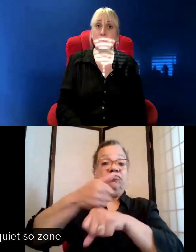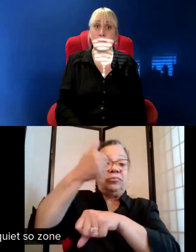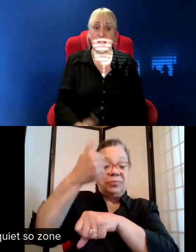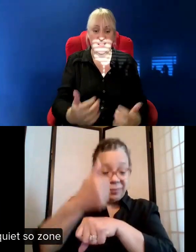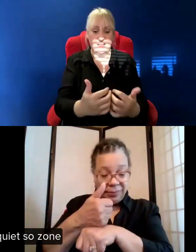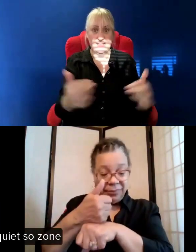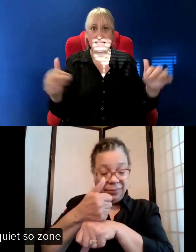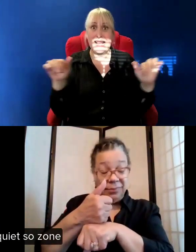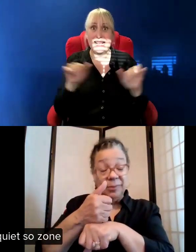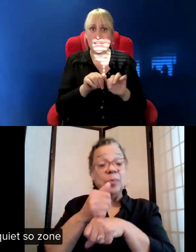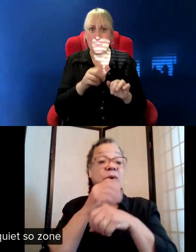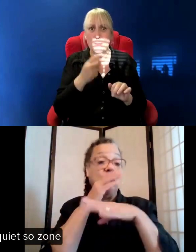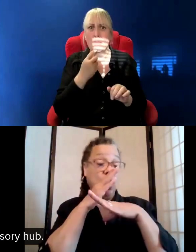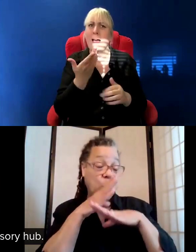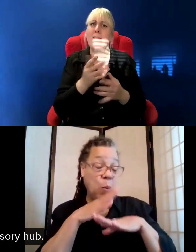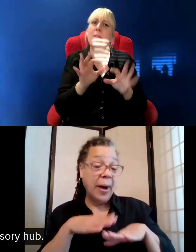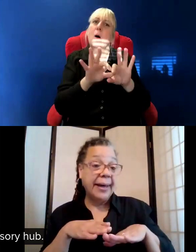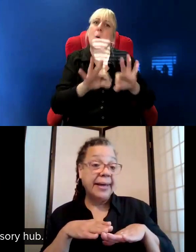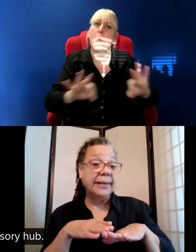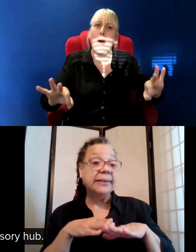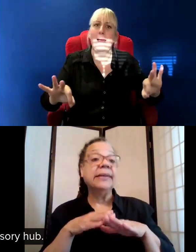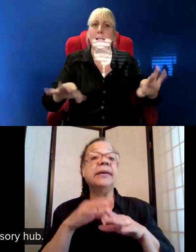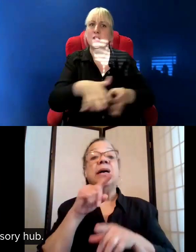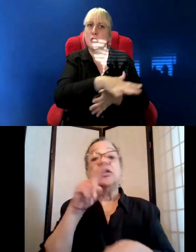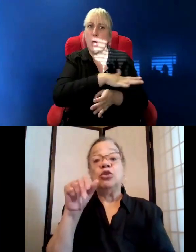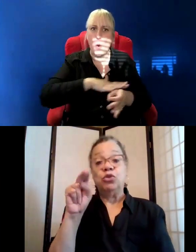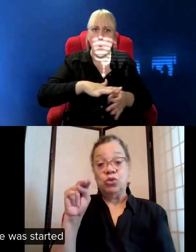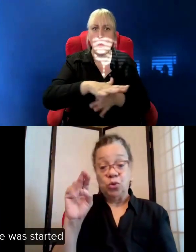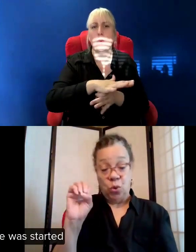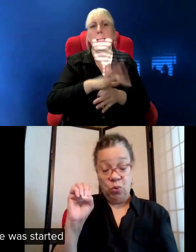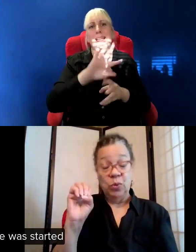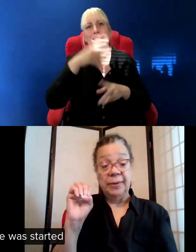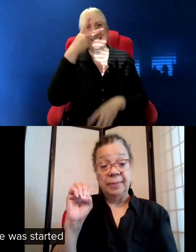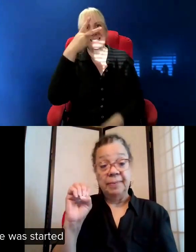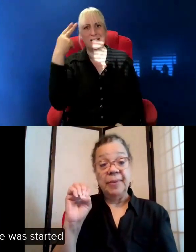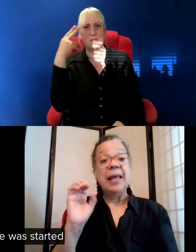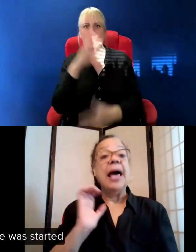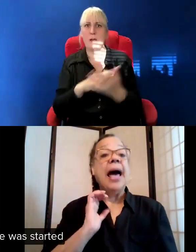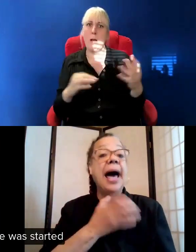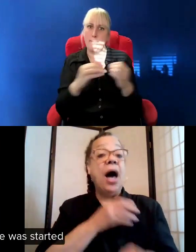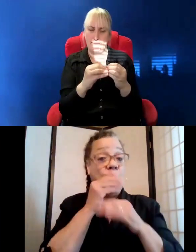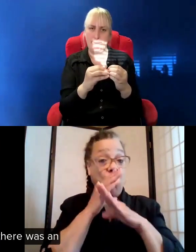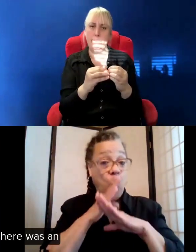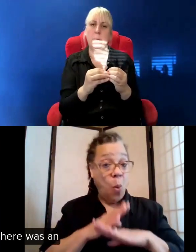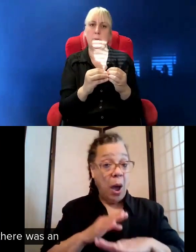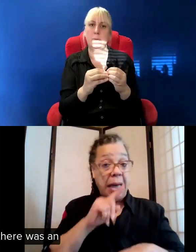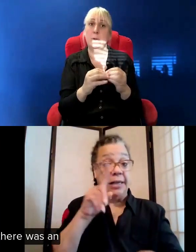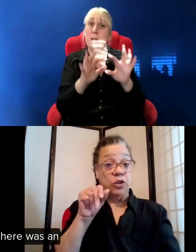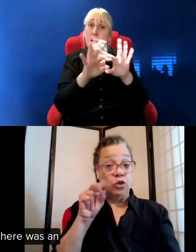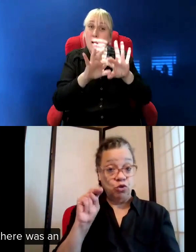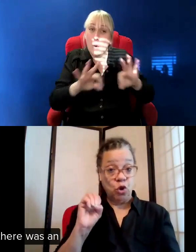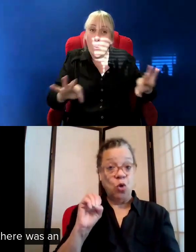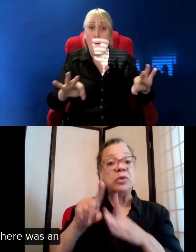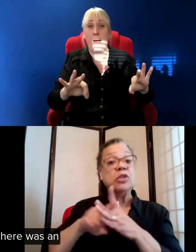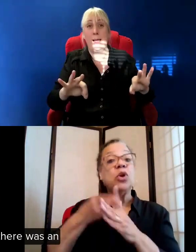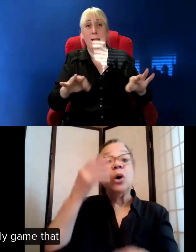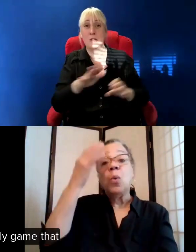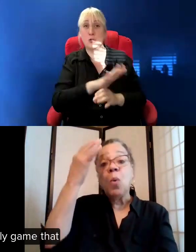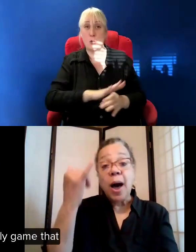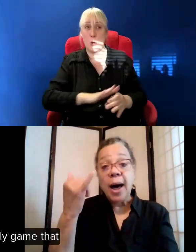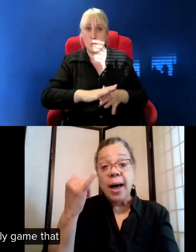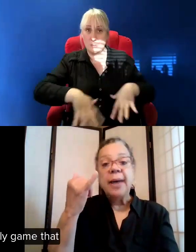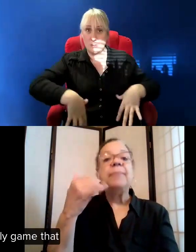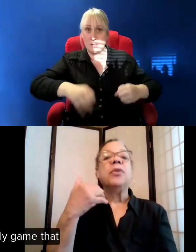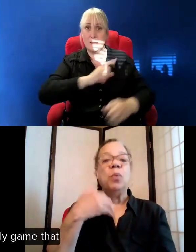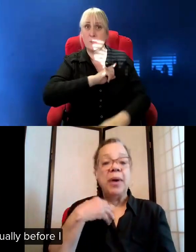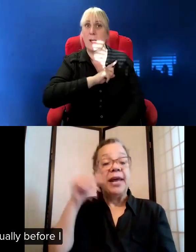got a quiet zone and a sensory hub. Our quiet zone was started off because there was an